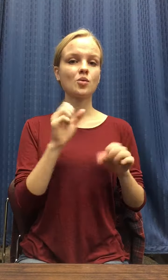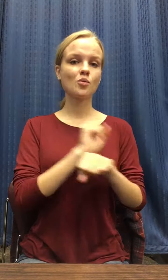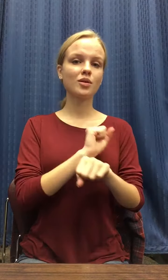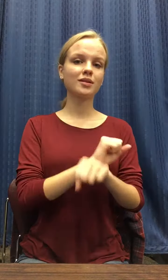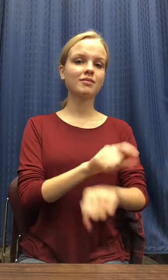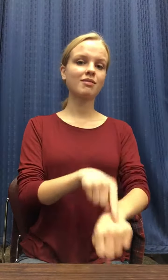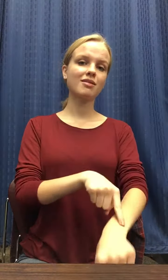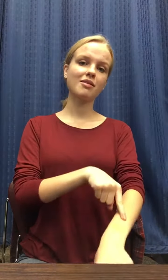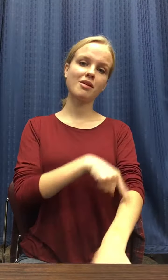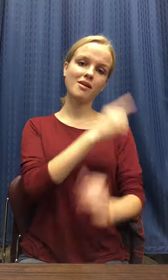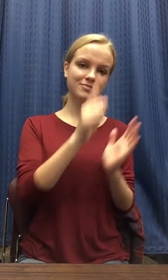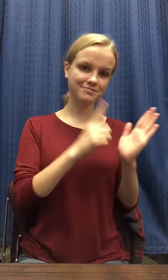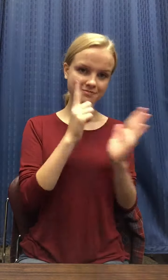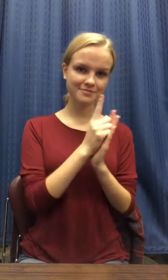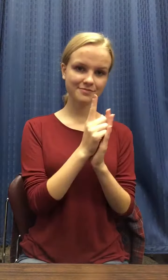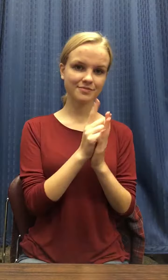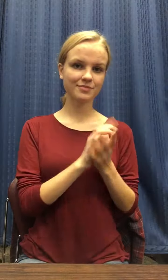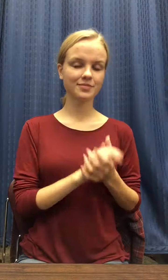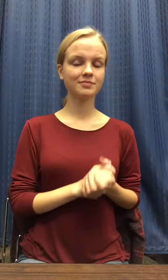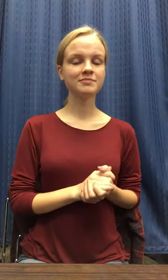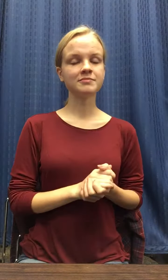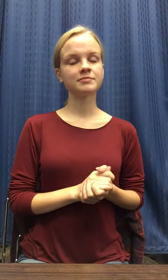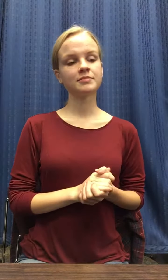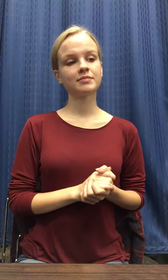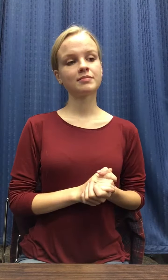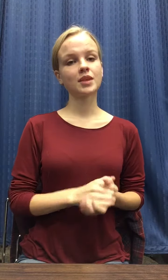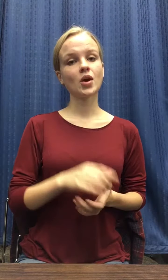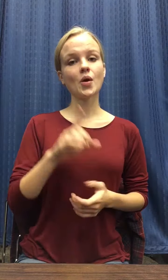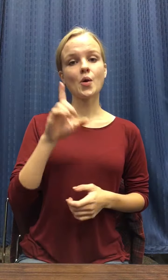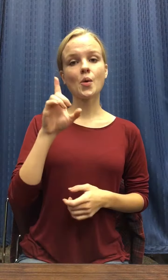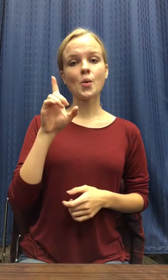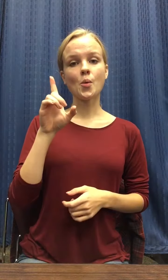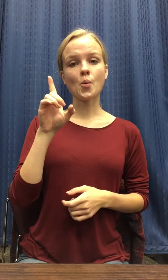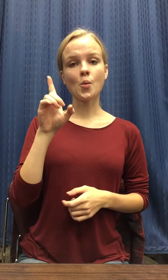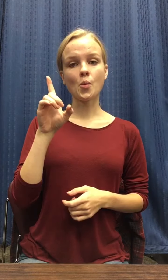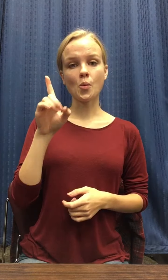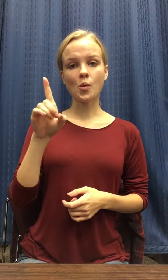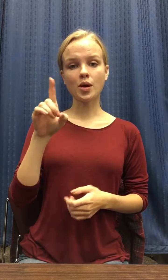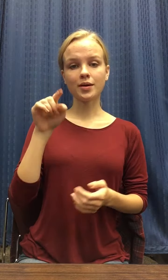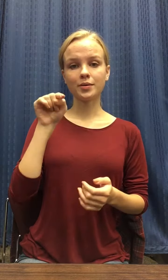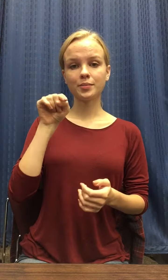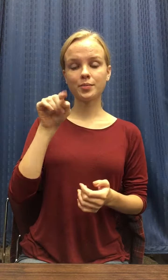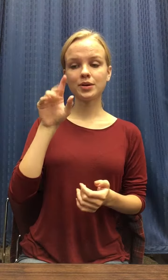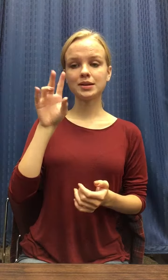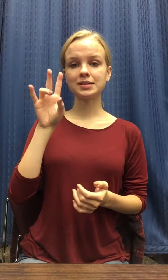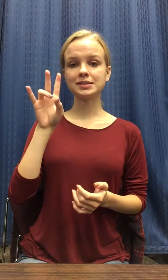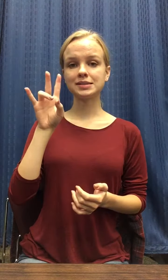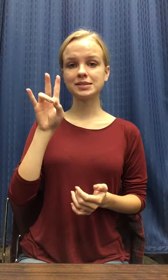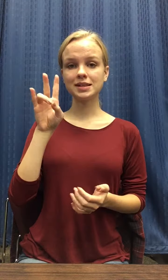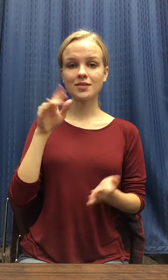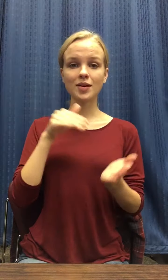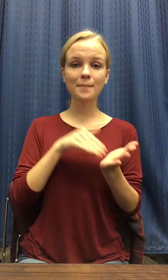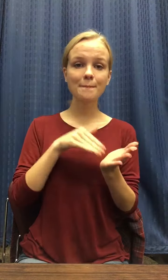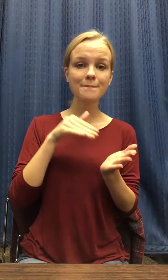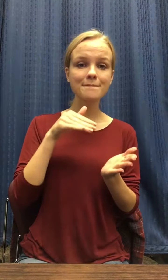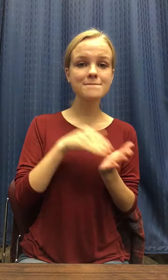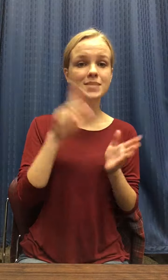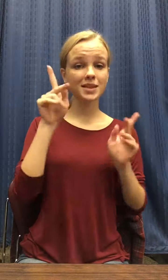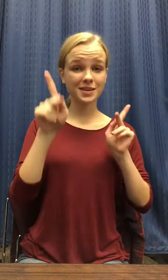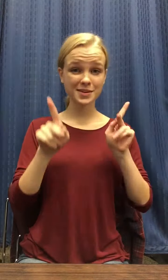1.7 million people were working full time. Those 1.7 million people were